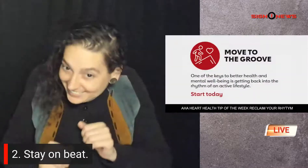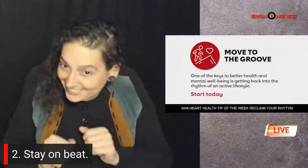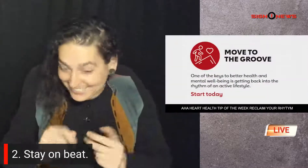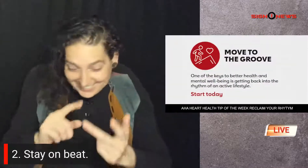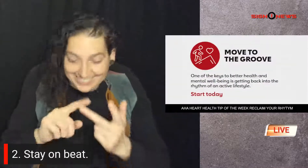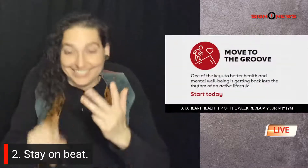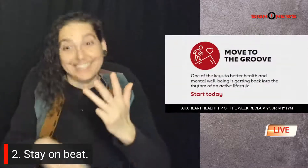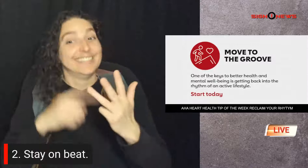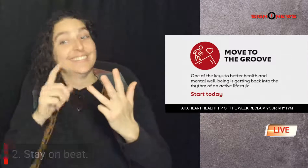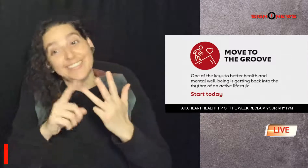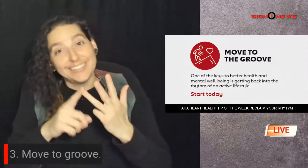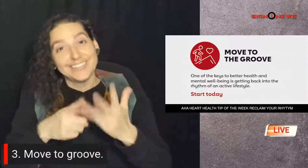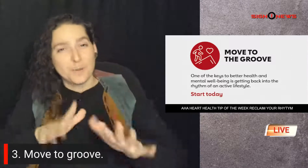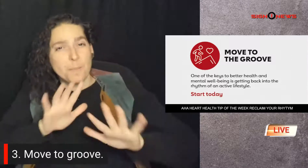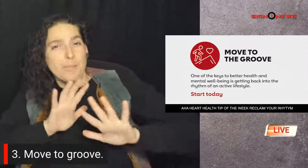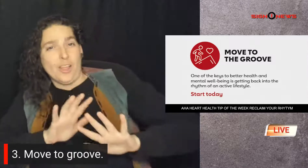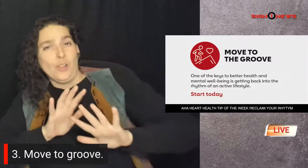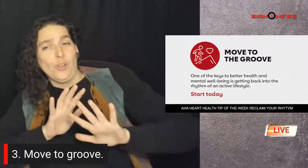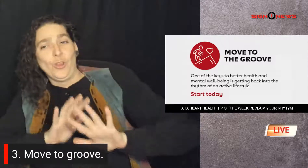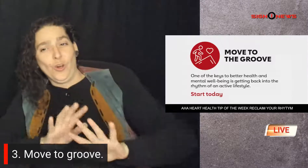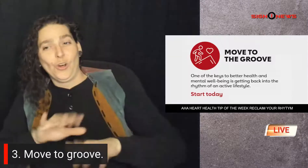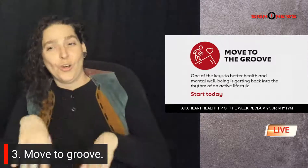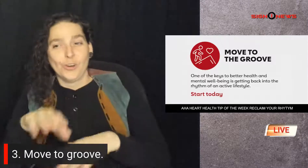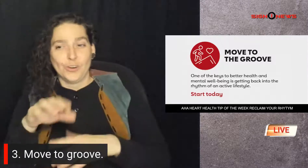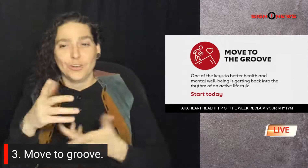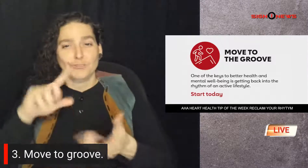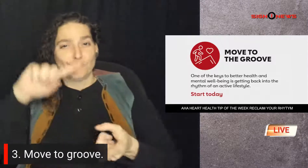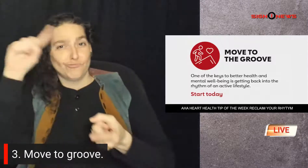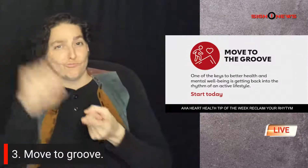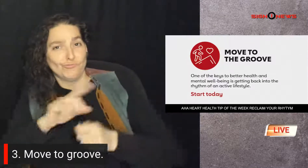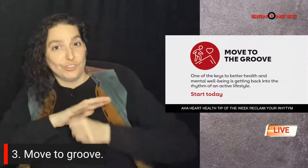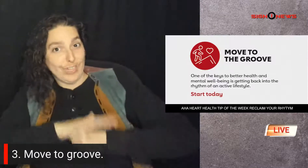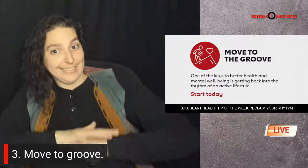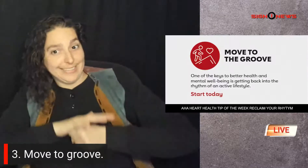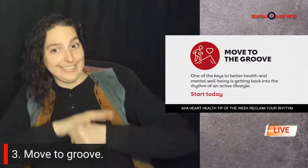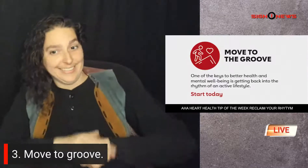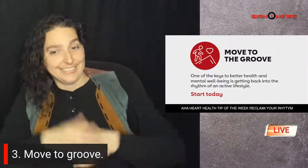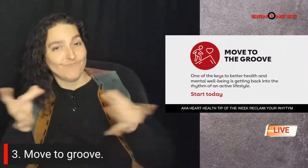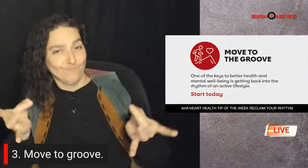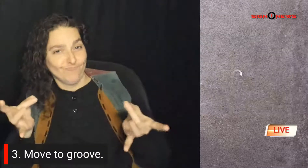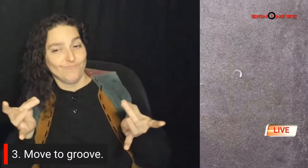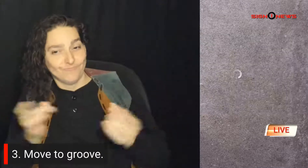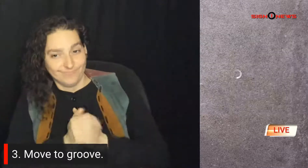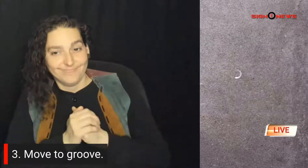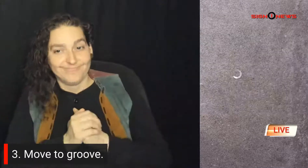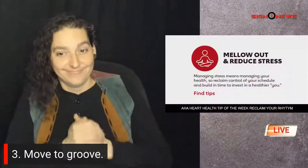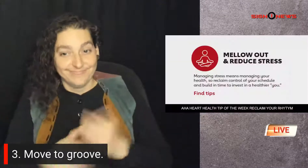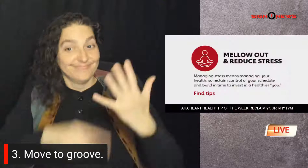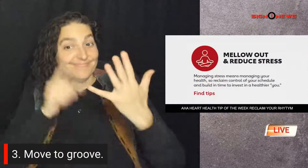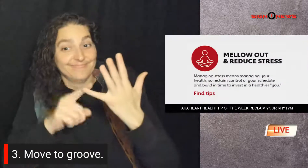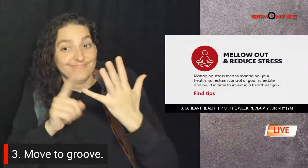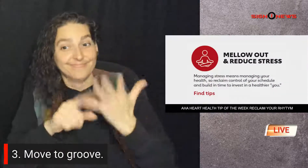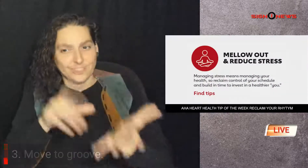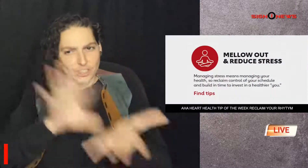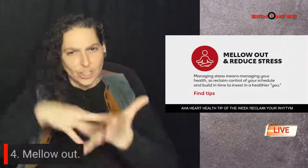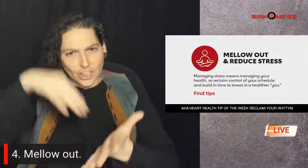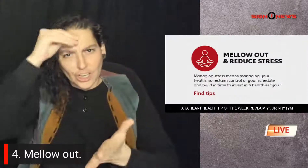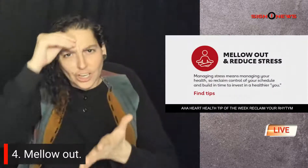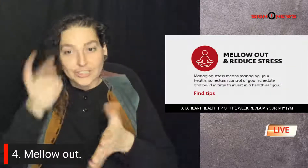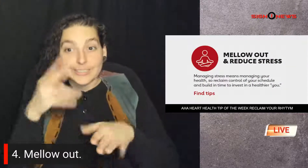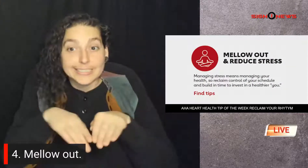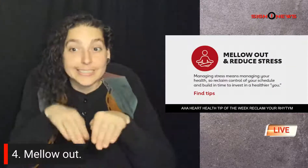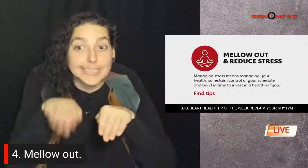Number 3, move to the groove by exercising and staying active. Number 4, mellow out and